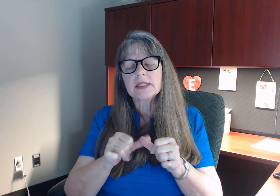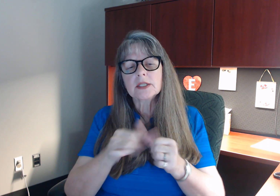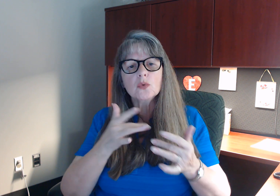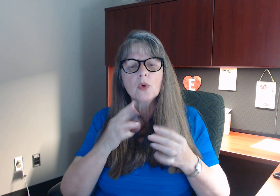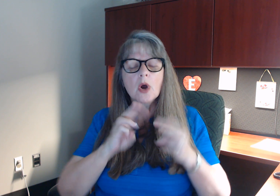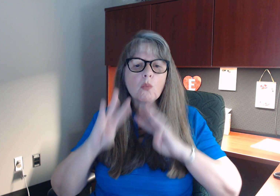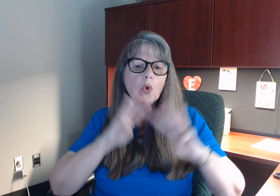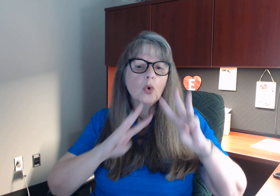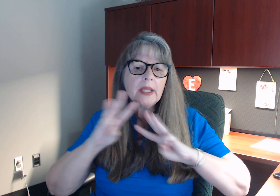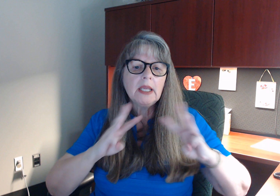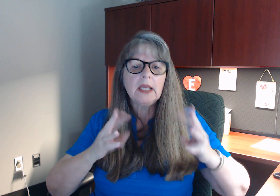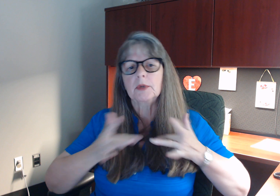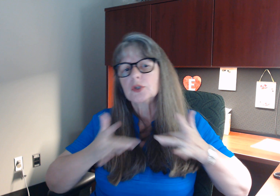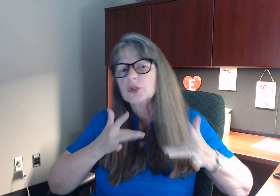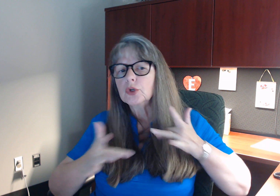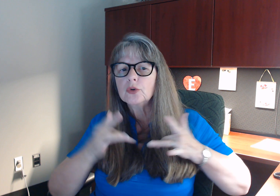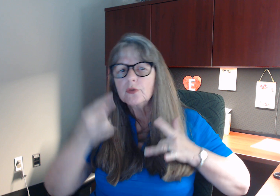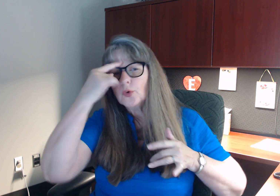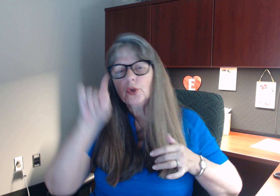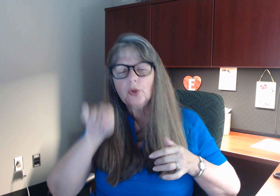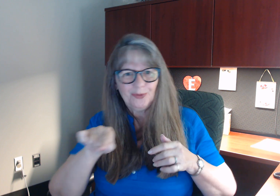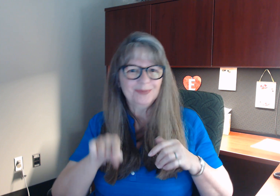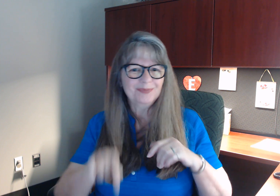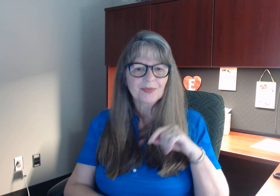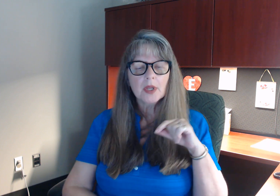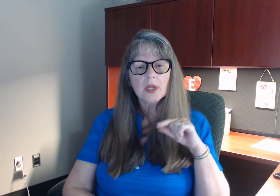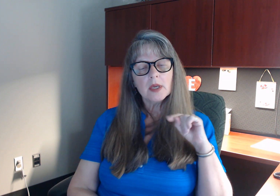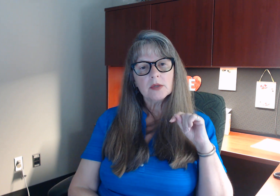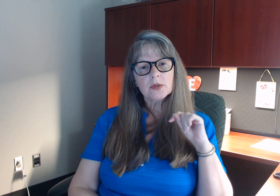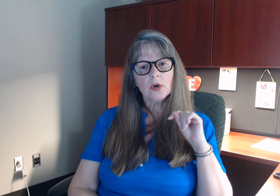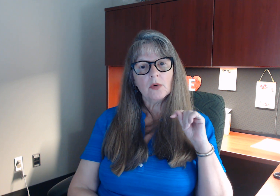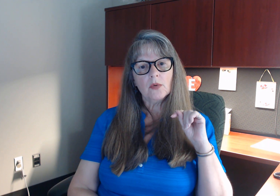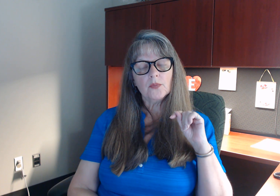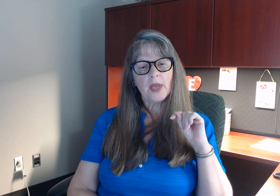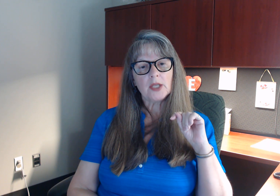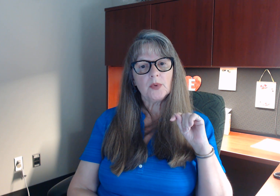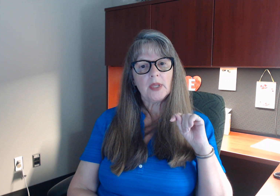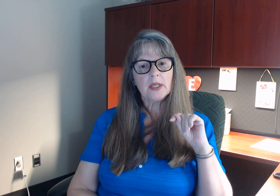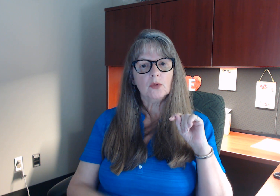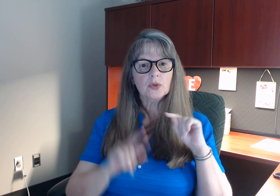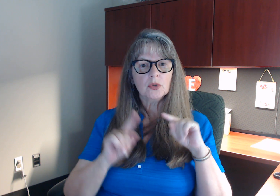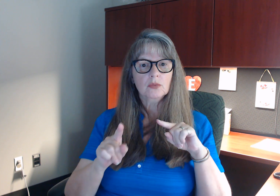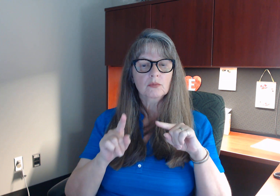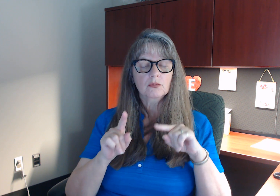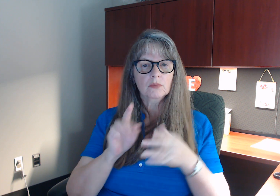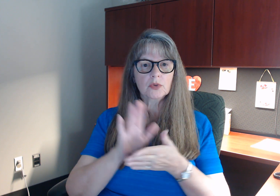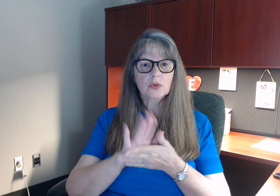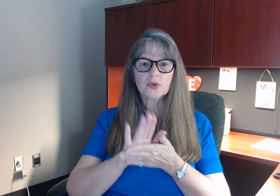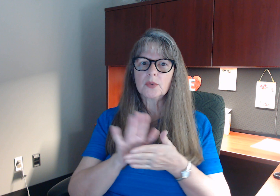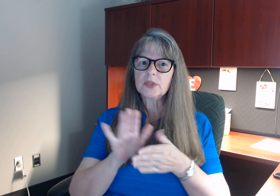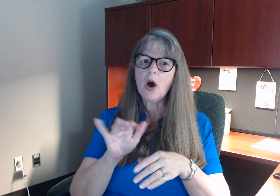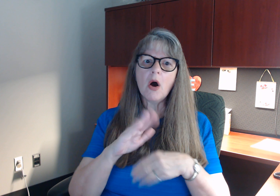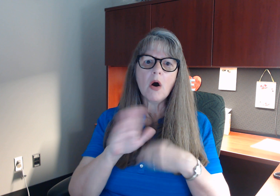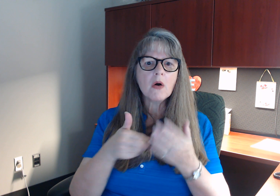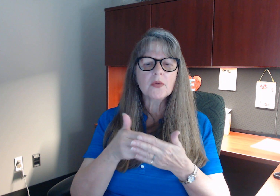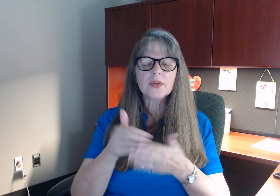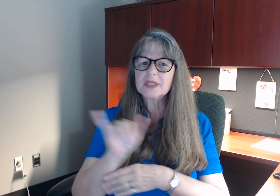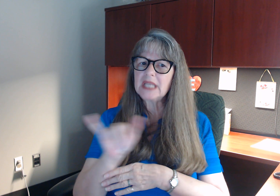still worry and I'm concerned for you. So that's when they go to school. So it's all the